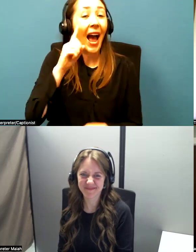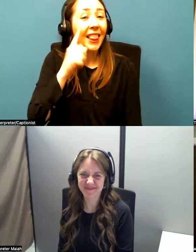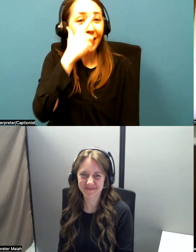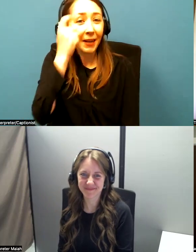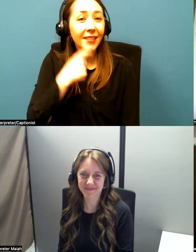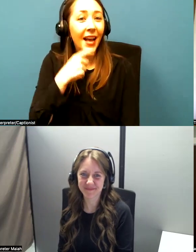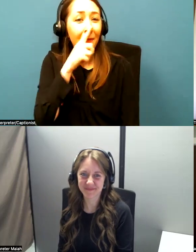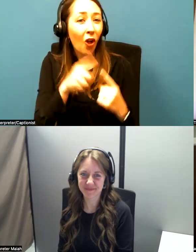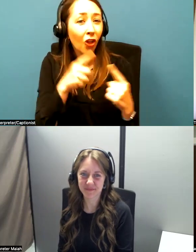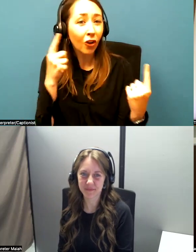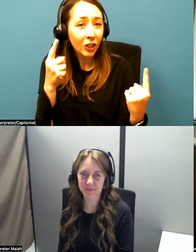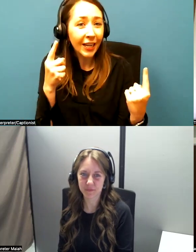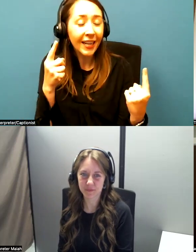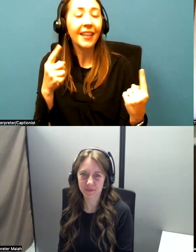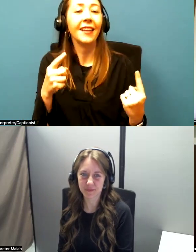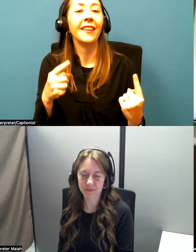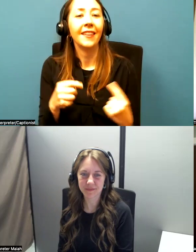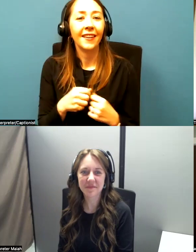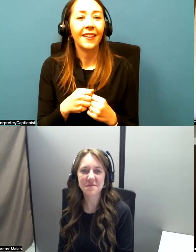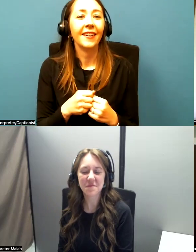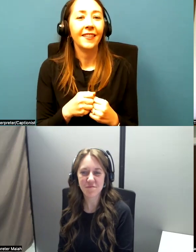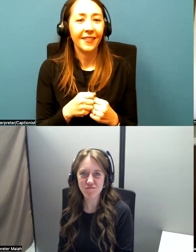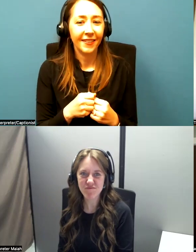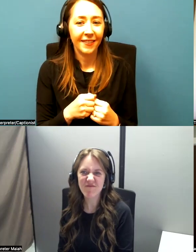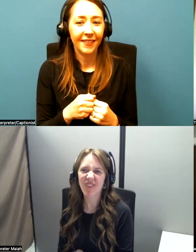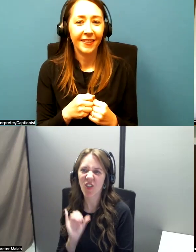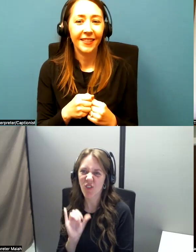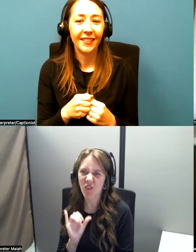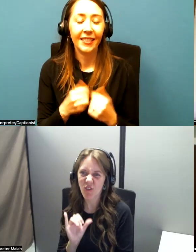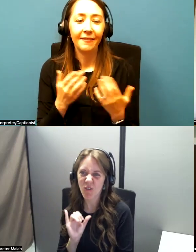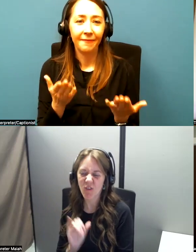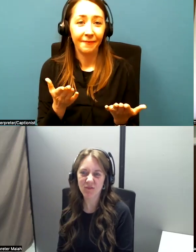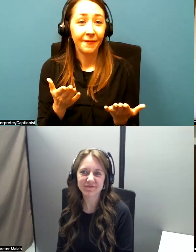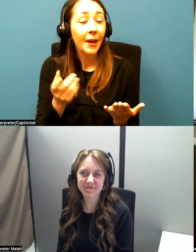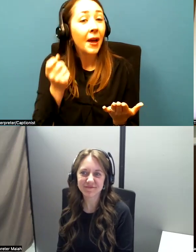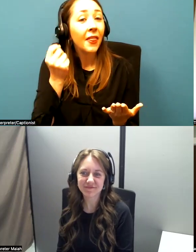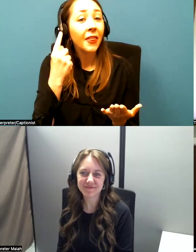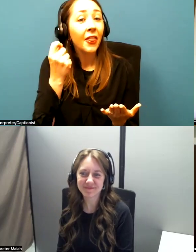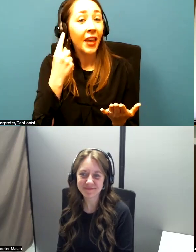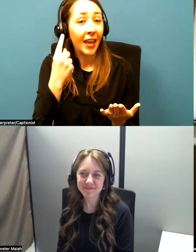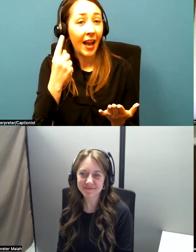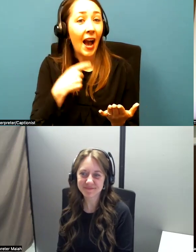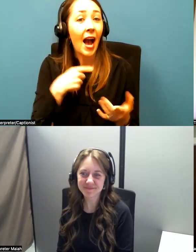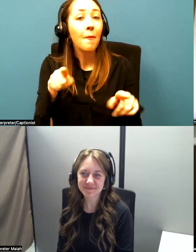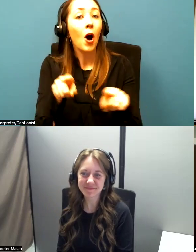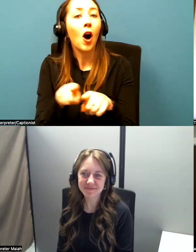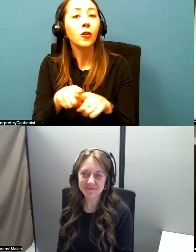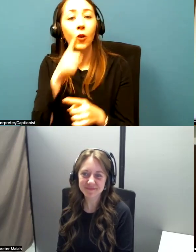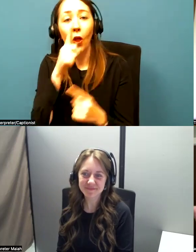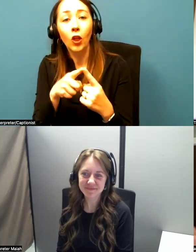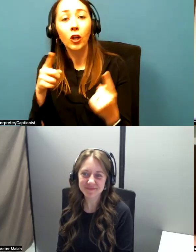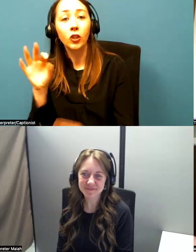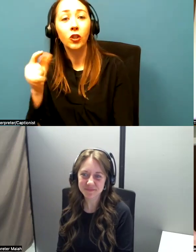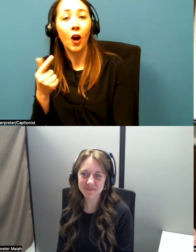I'm allergic to them. Oh. Um, Here's the thing though, I'm also allergic to dogs,